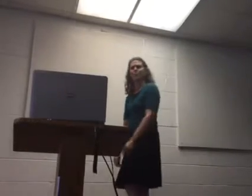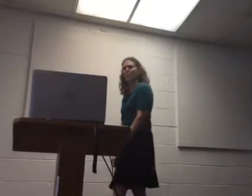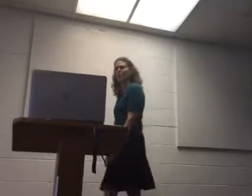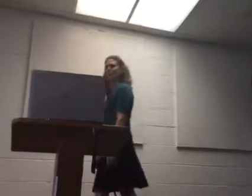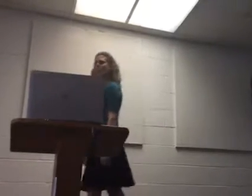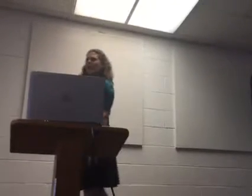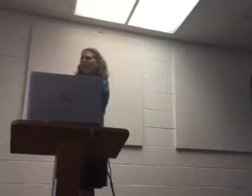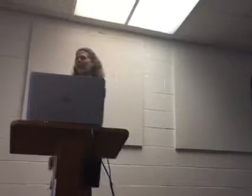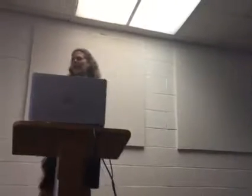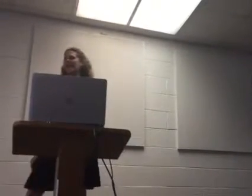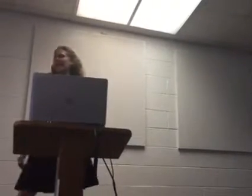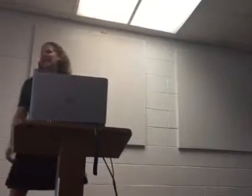None.